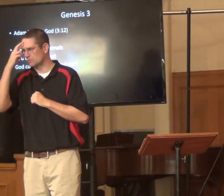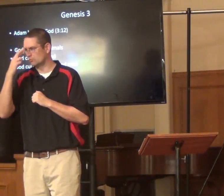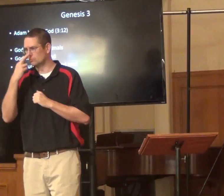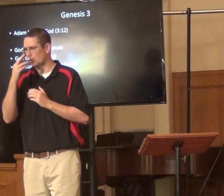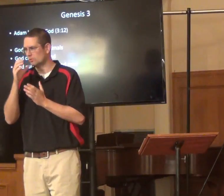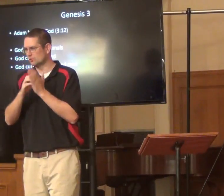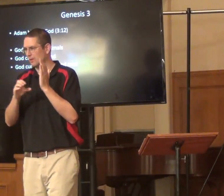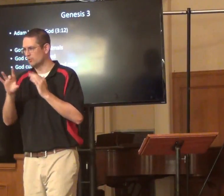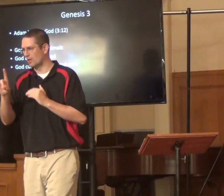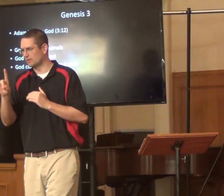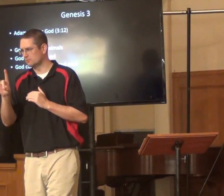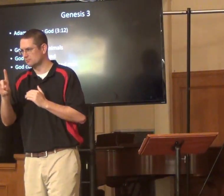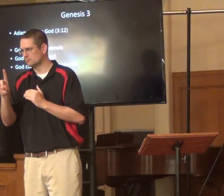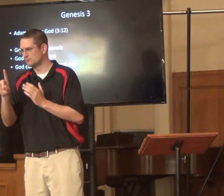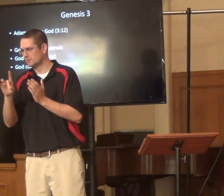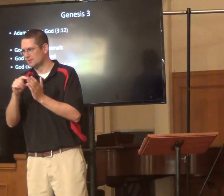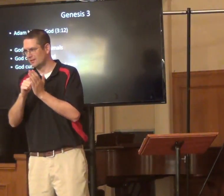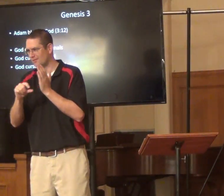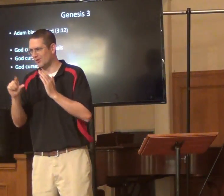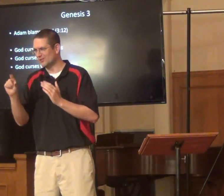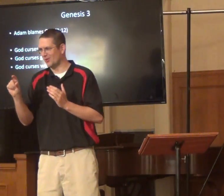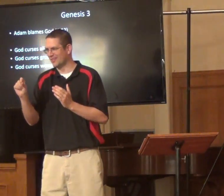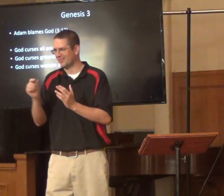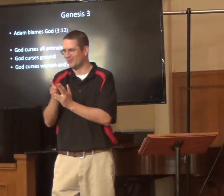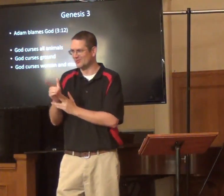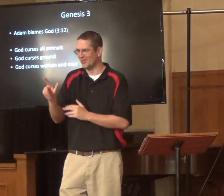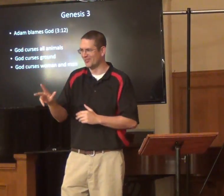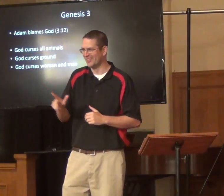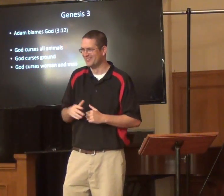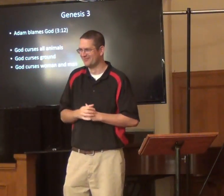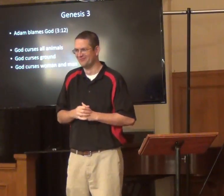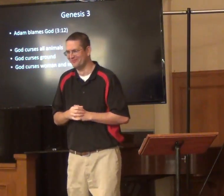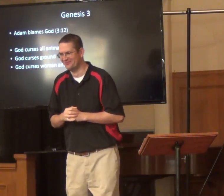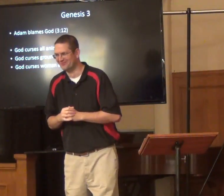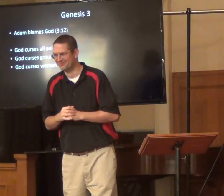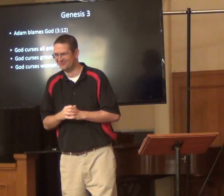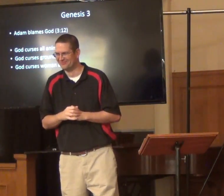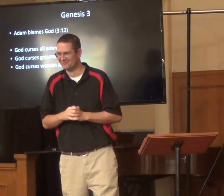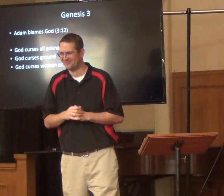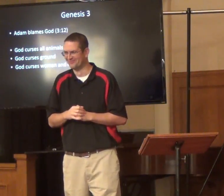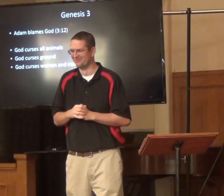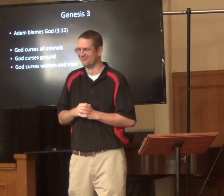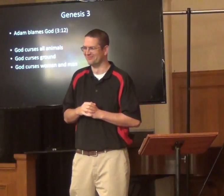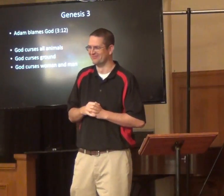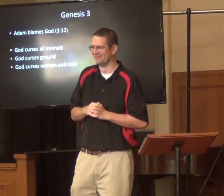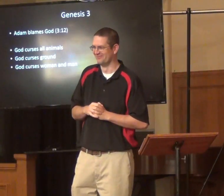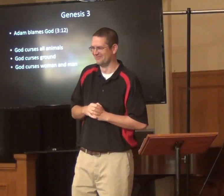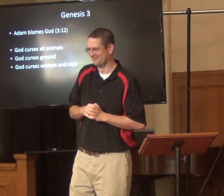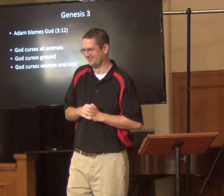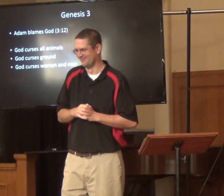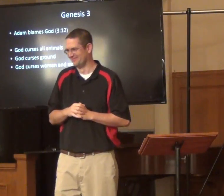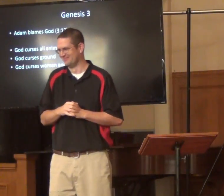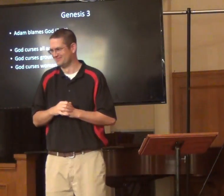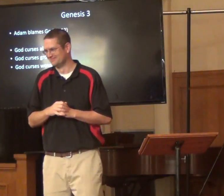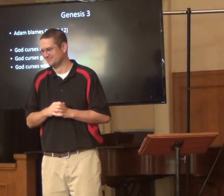23. Romans chapter 8. Verse 20 through 23. I know that, dear.